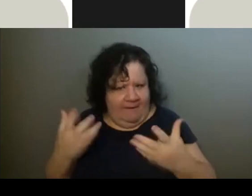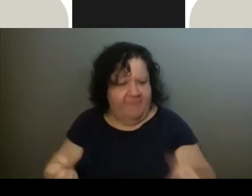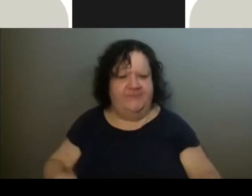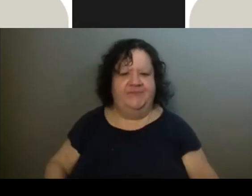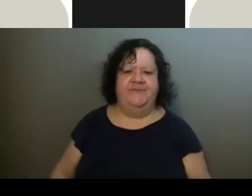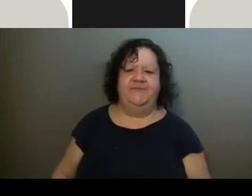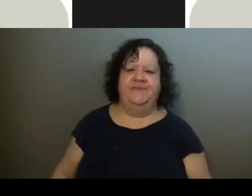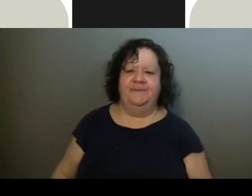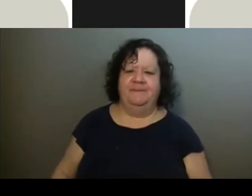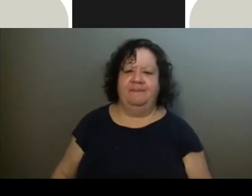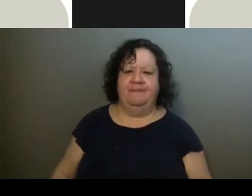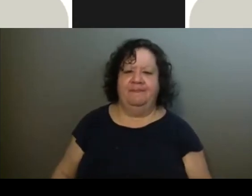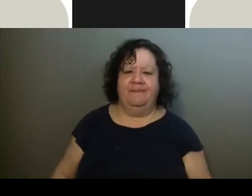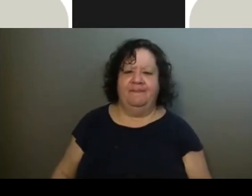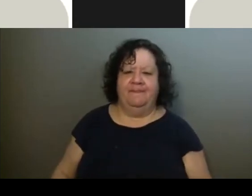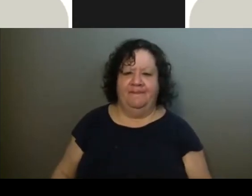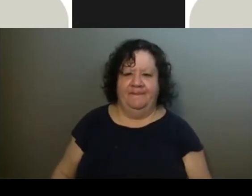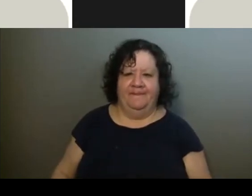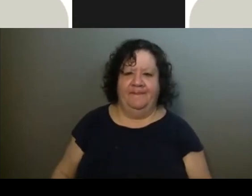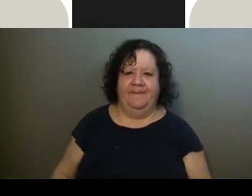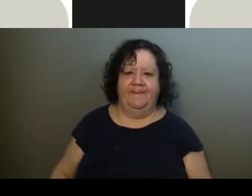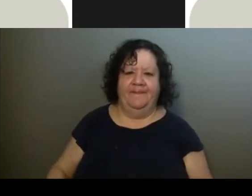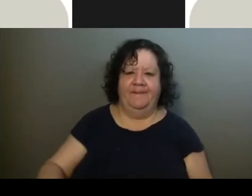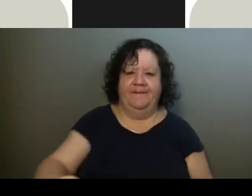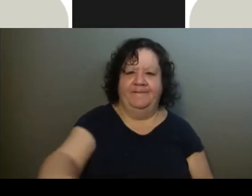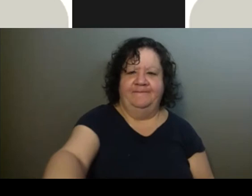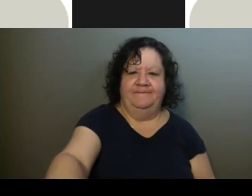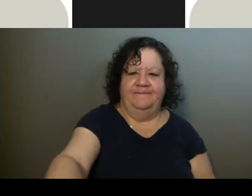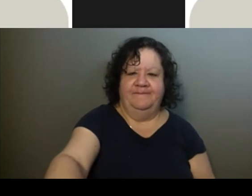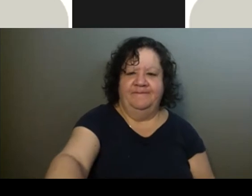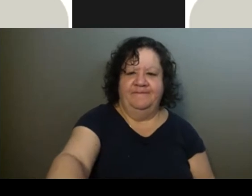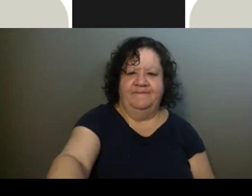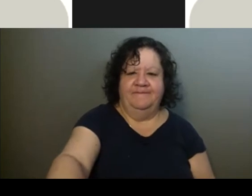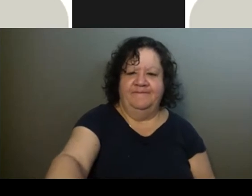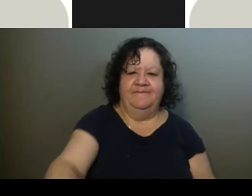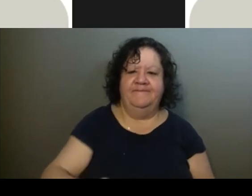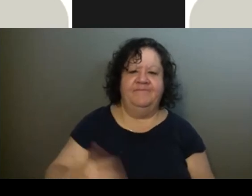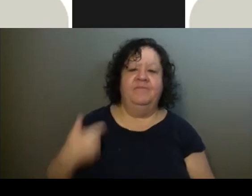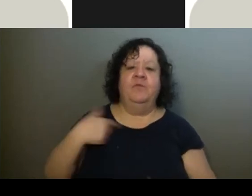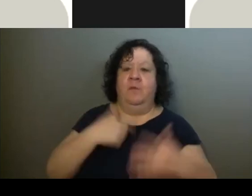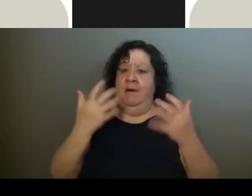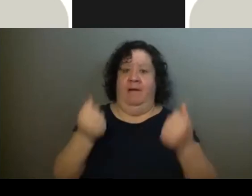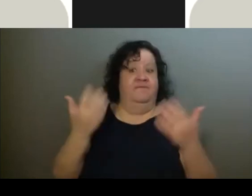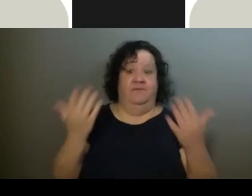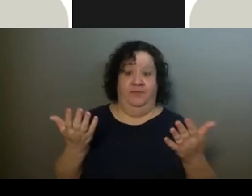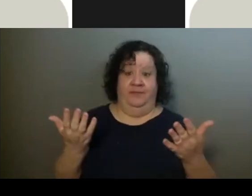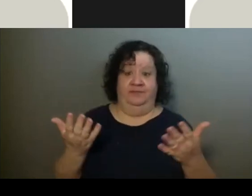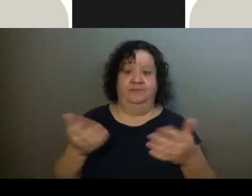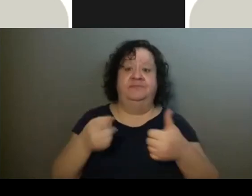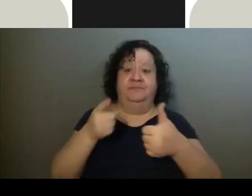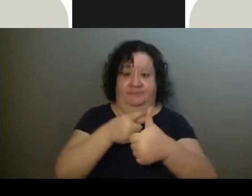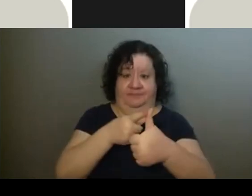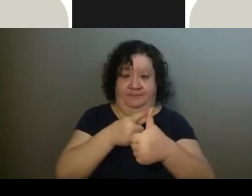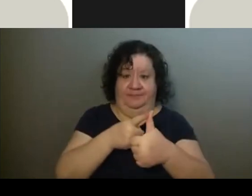done in terms of maintaining relevant information for local and diverse disability in Asia Pacific